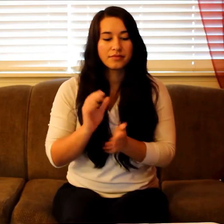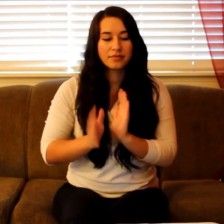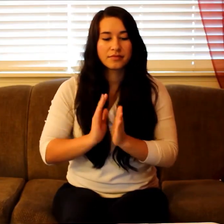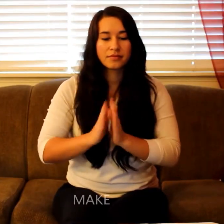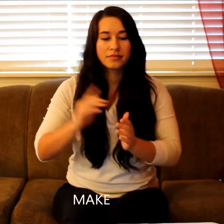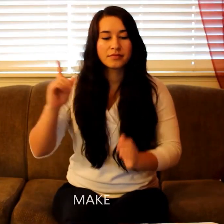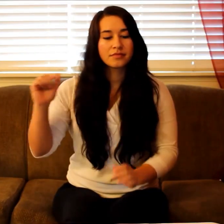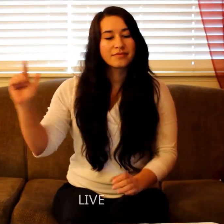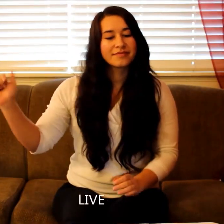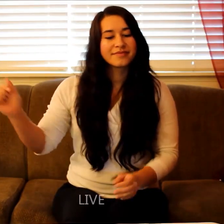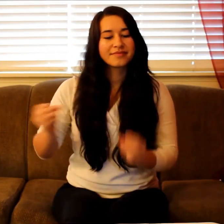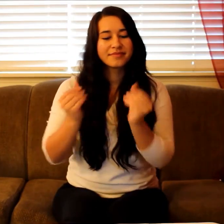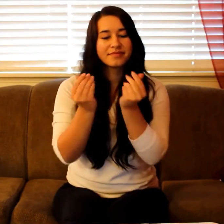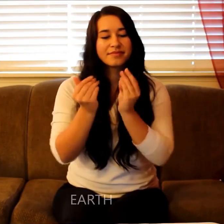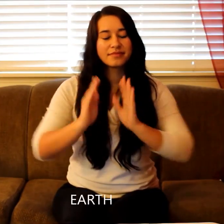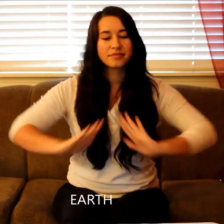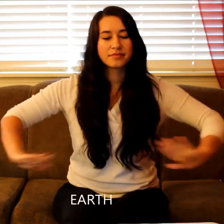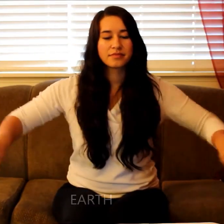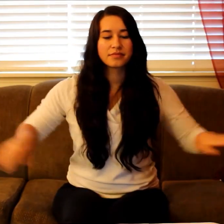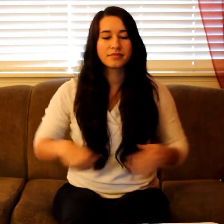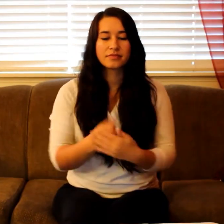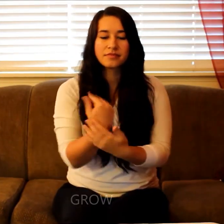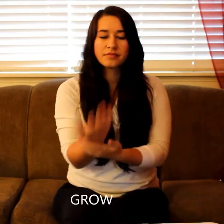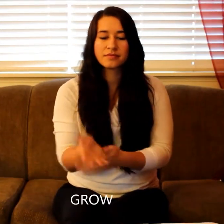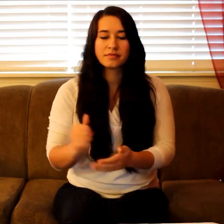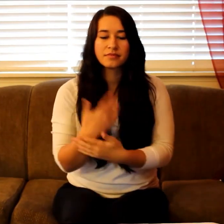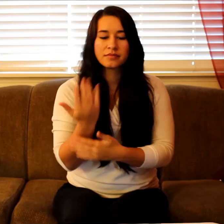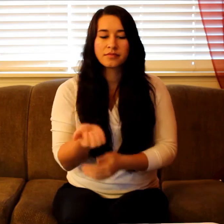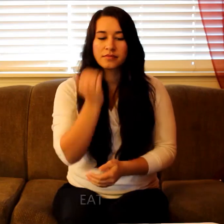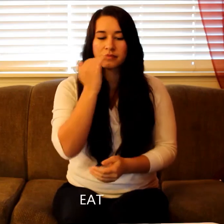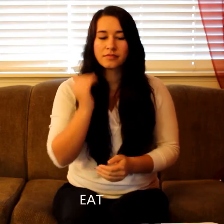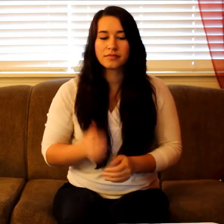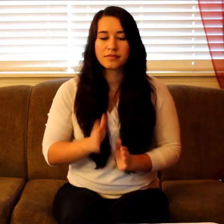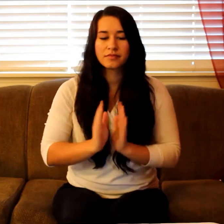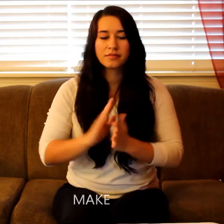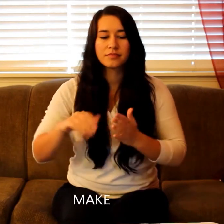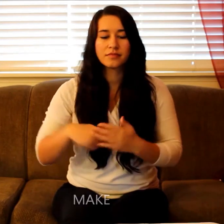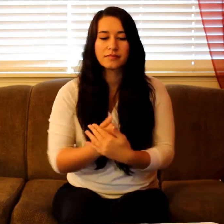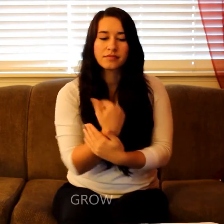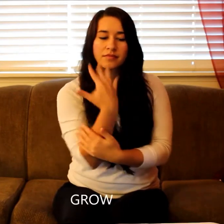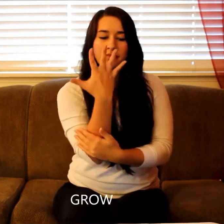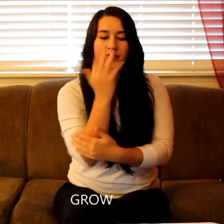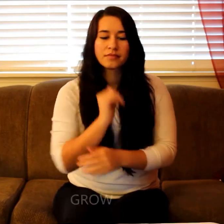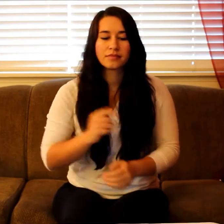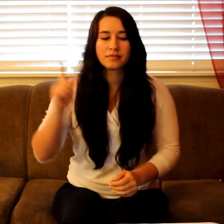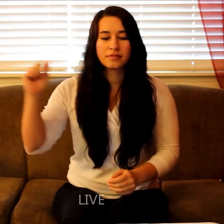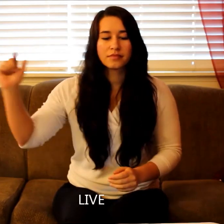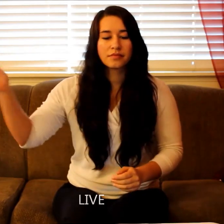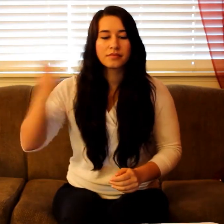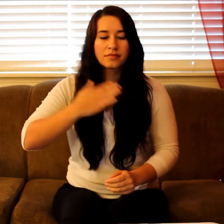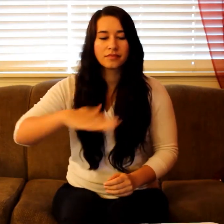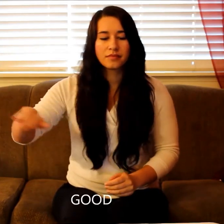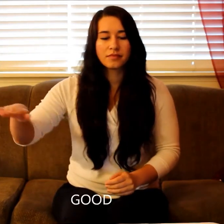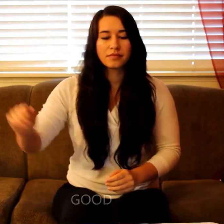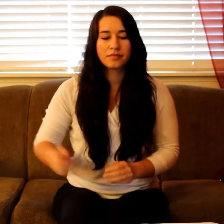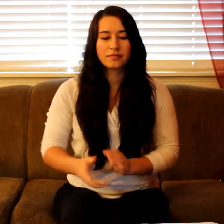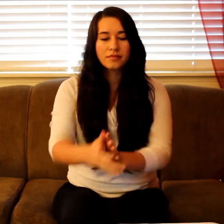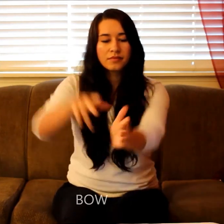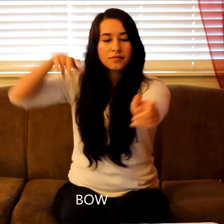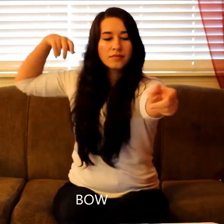learned how to live on the roots and the berries of the good fun king. Learned how to grow, have a good life with the gold. And